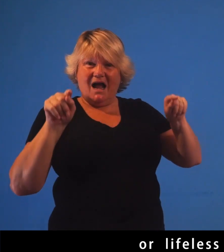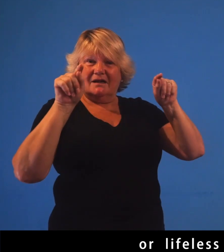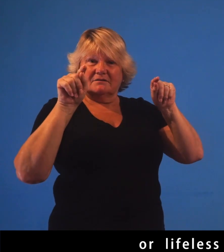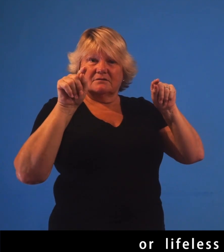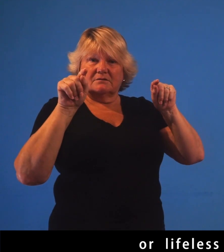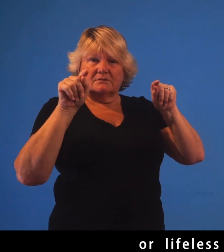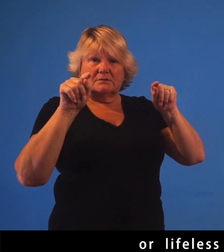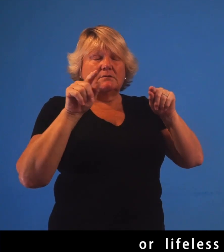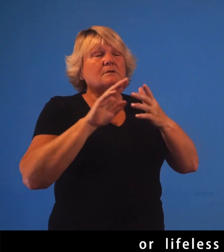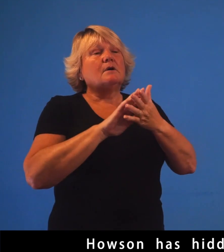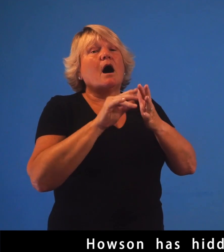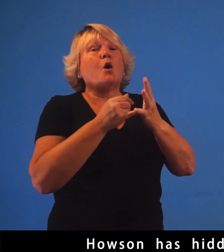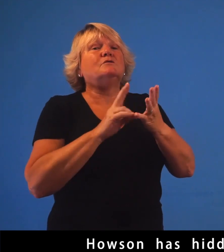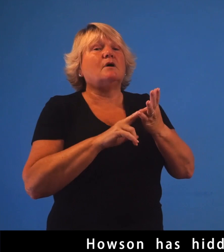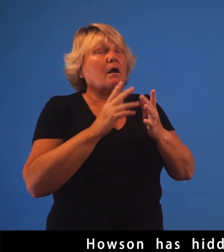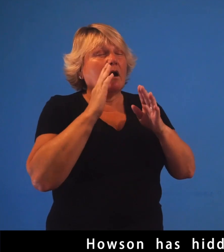composition,